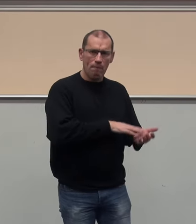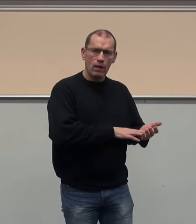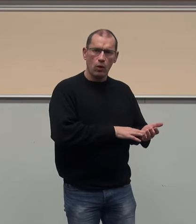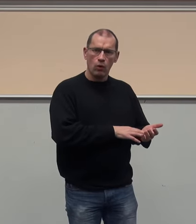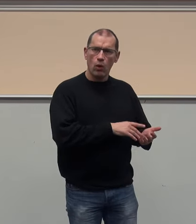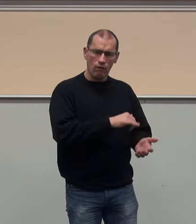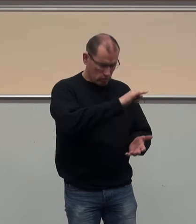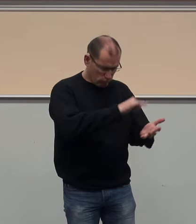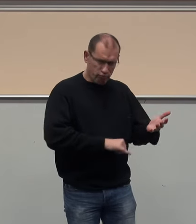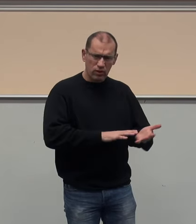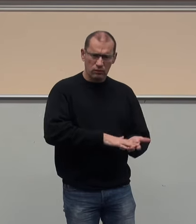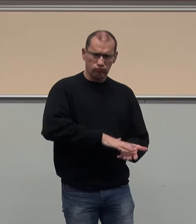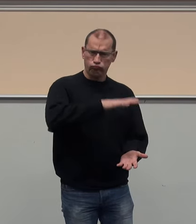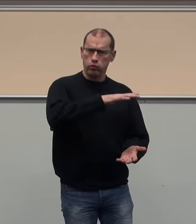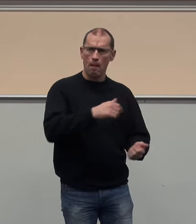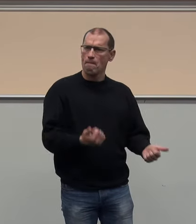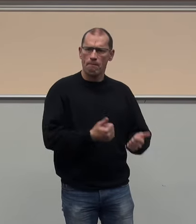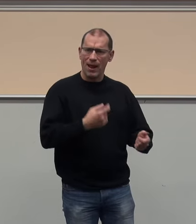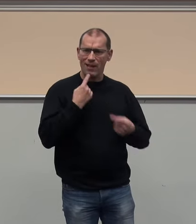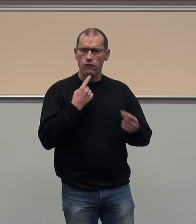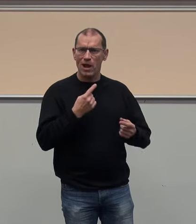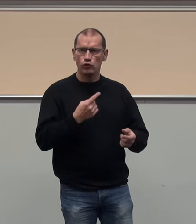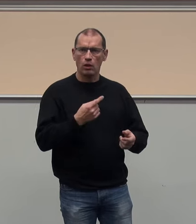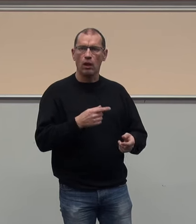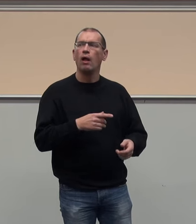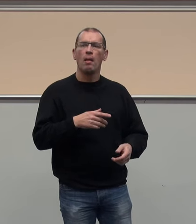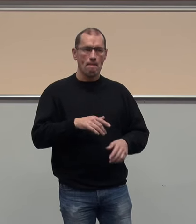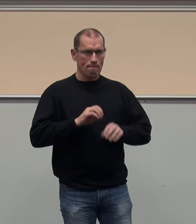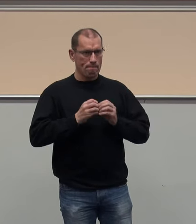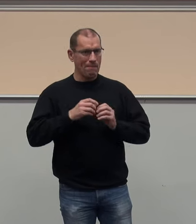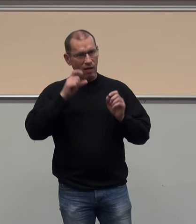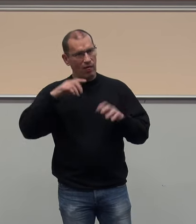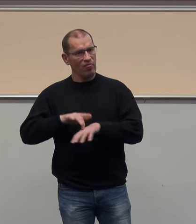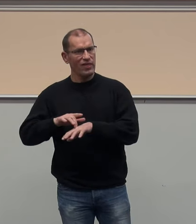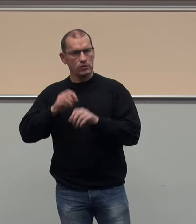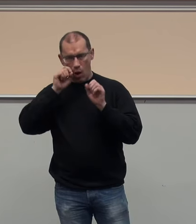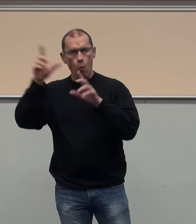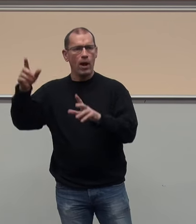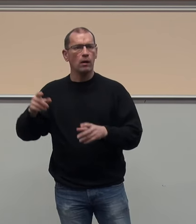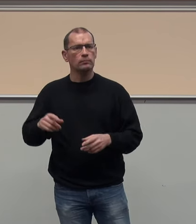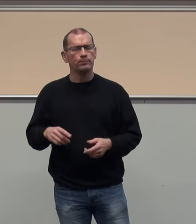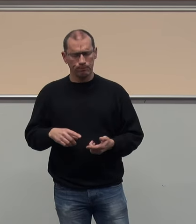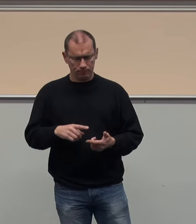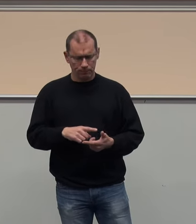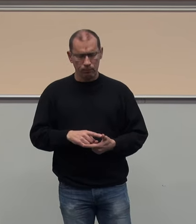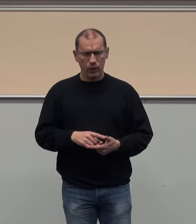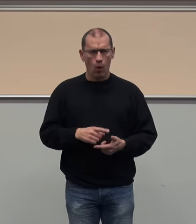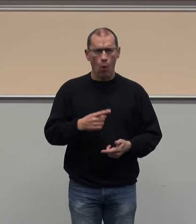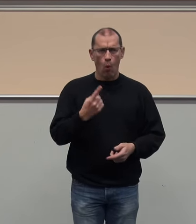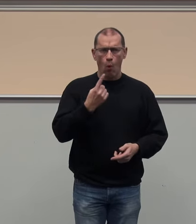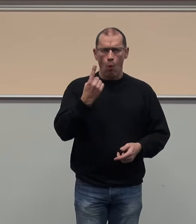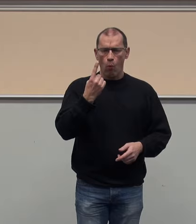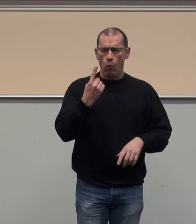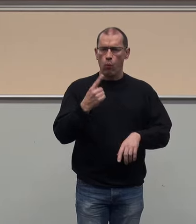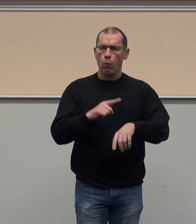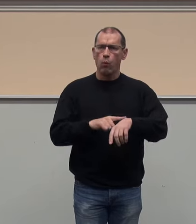Wonderful. So first of all, what I'd like to do is to thank Michael, you know, for all the information that he gives us, you know, so, and in terms of